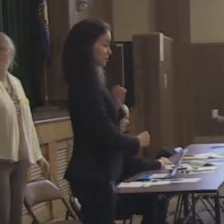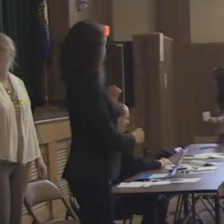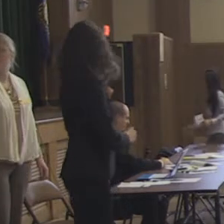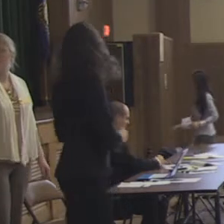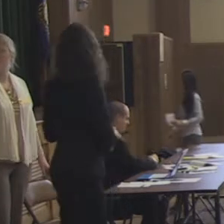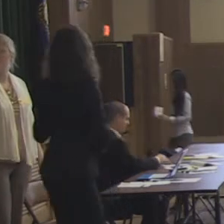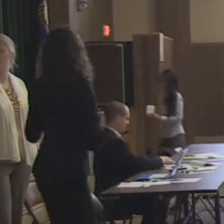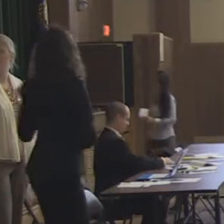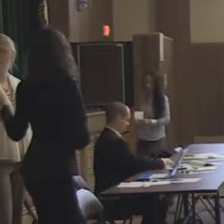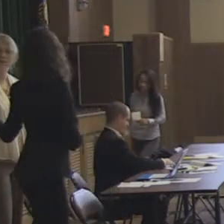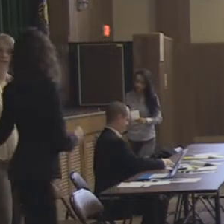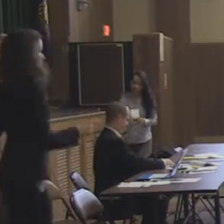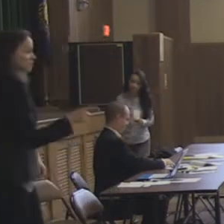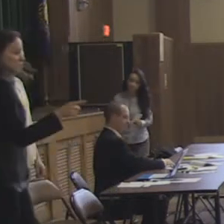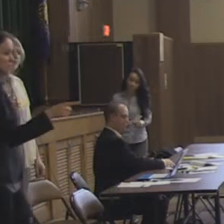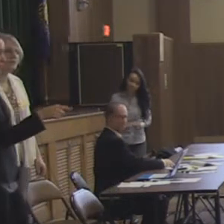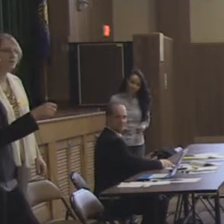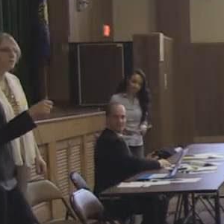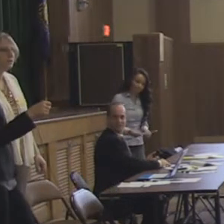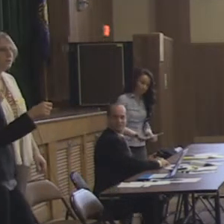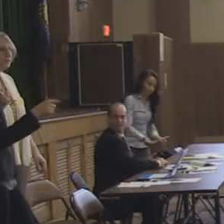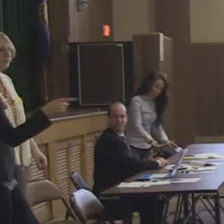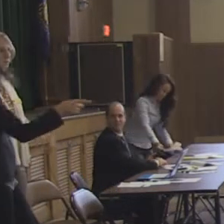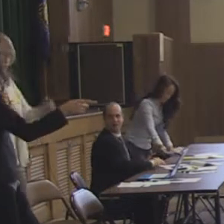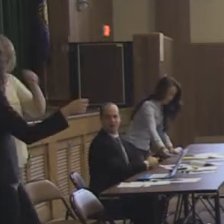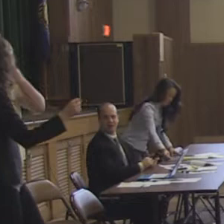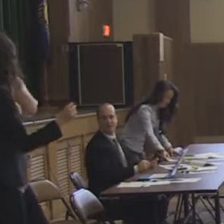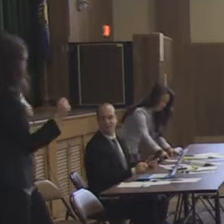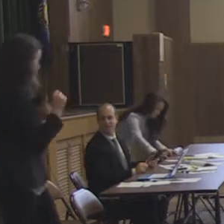Next we have Peggy Hart.